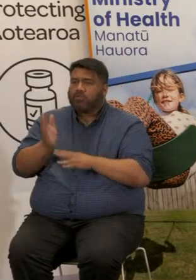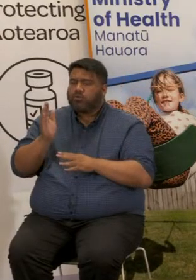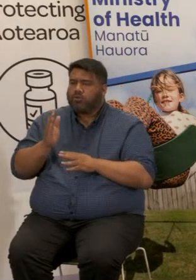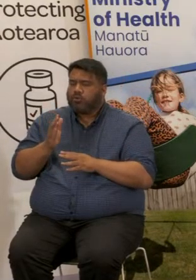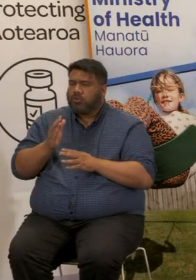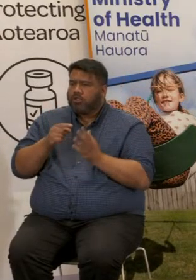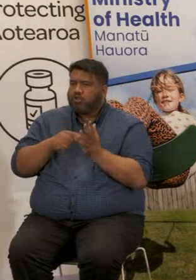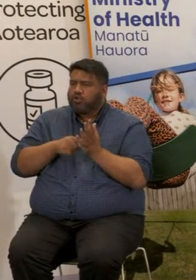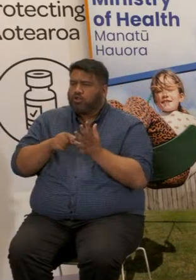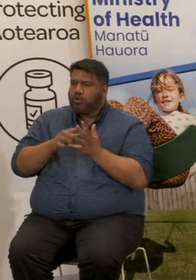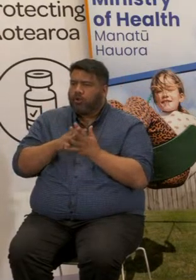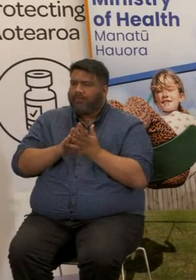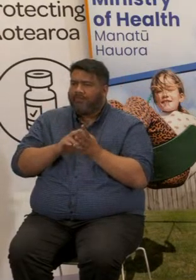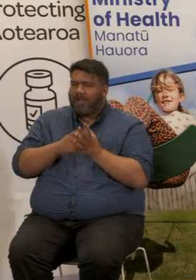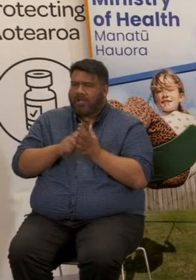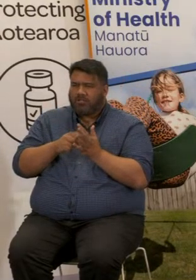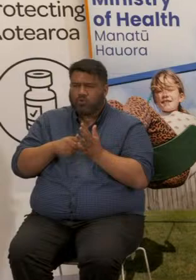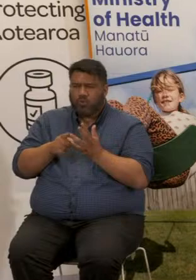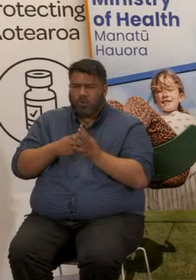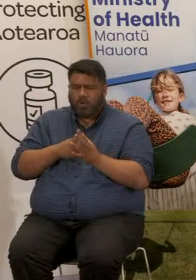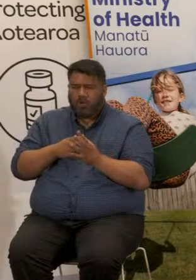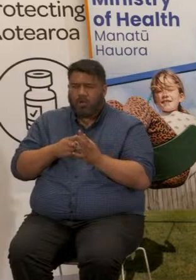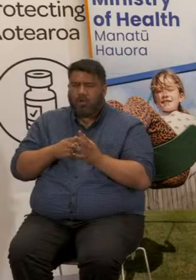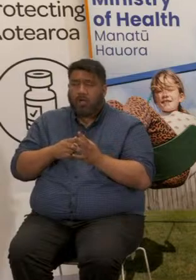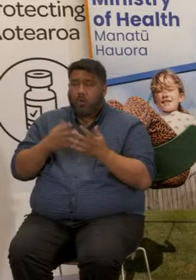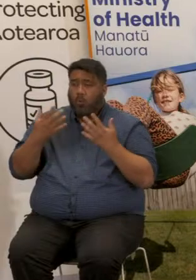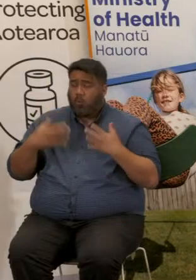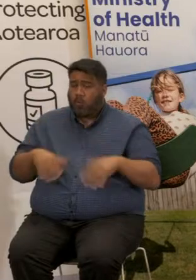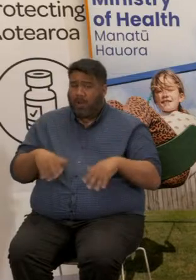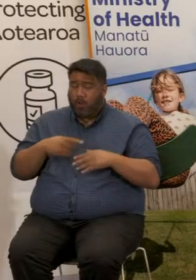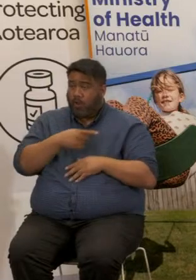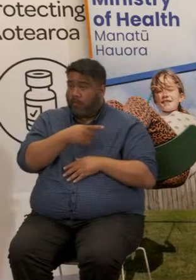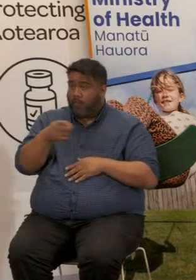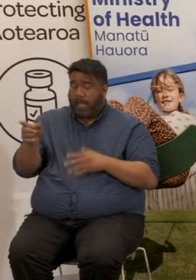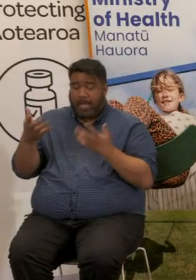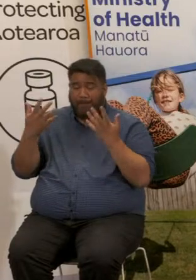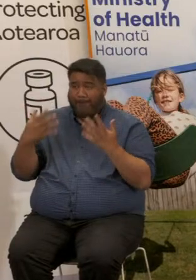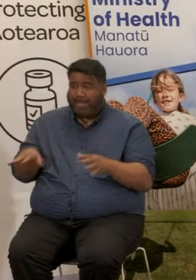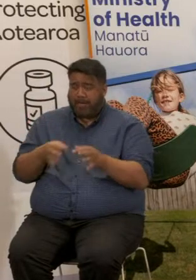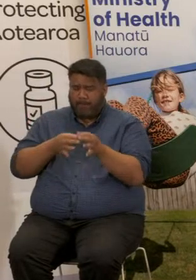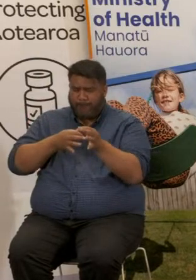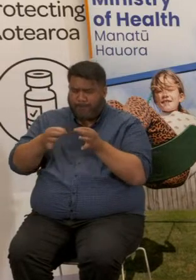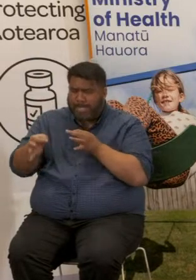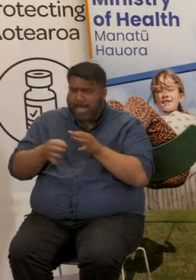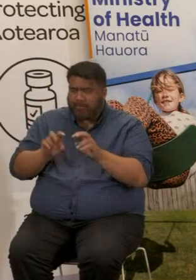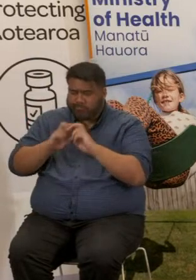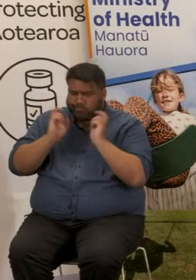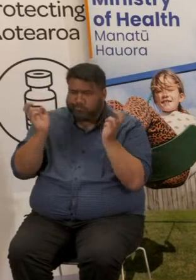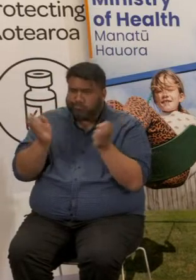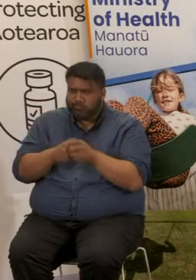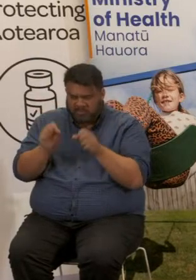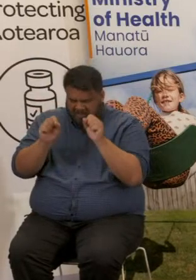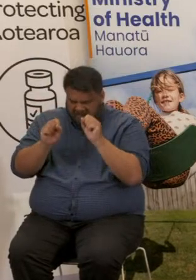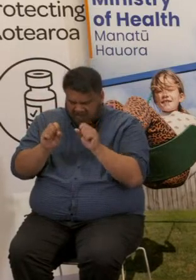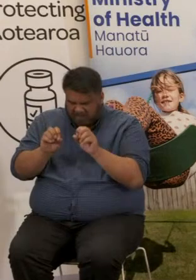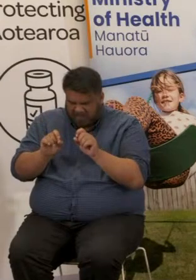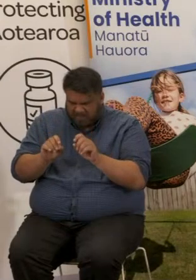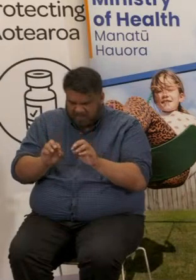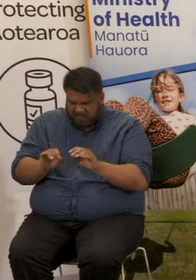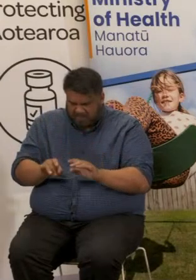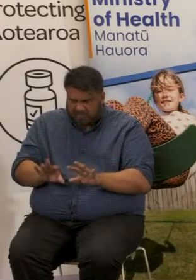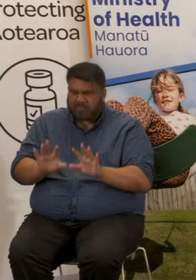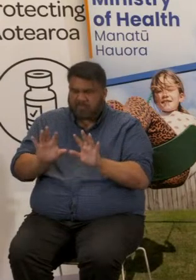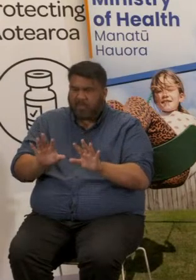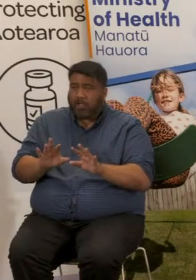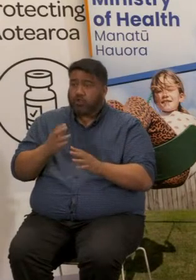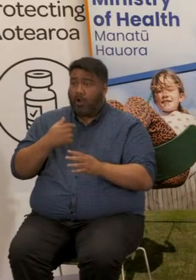the Paramount Chief, and the planning that they've gone through, the infinite detail. They sat at the table and they described to me, we